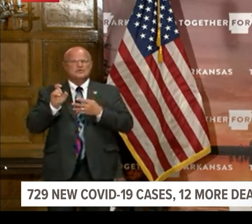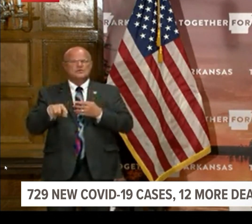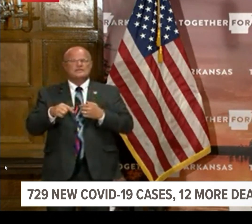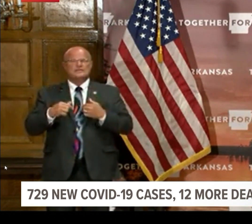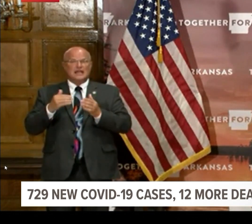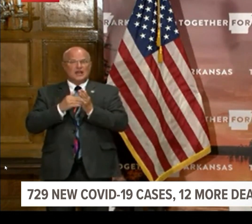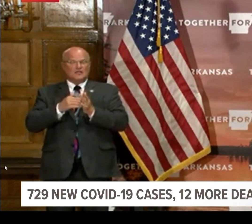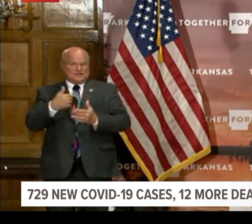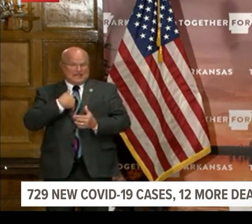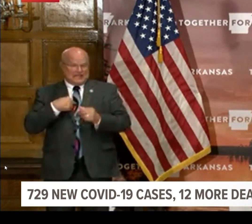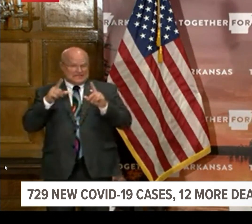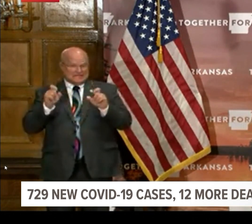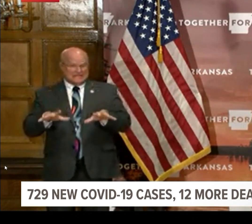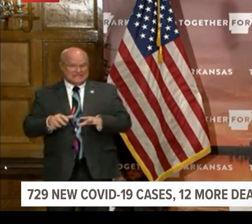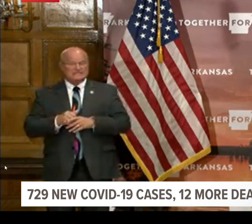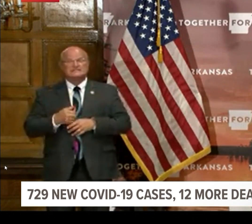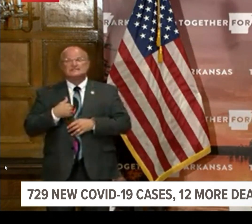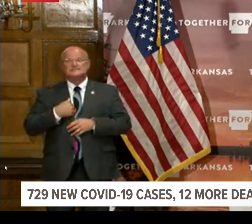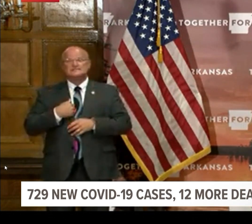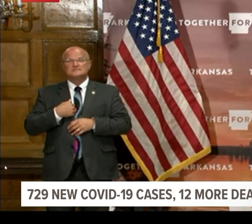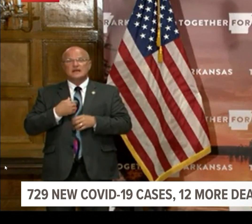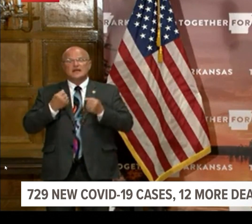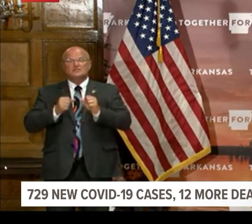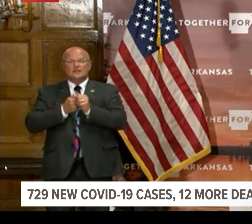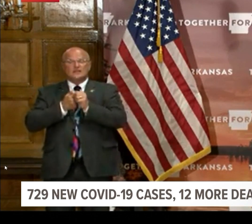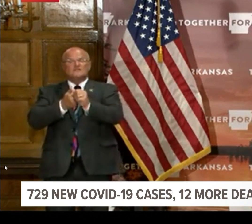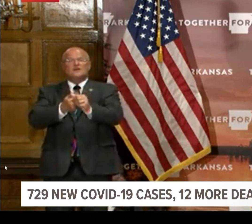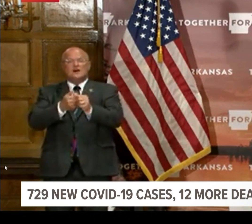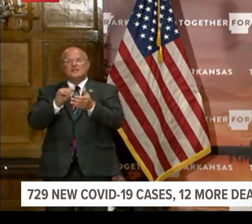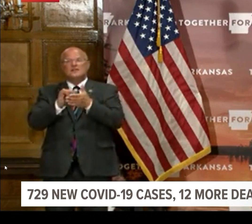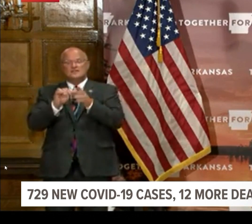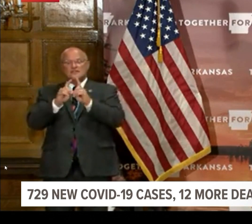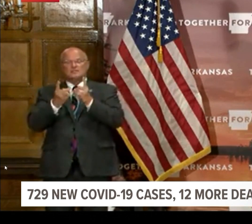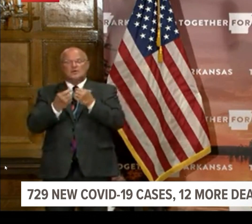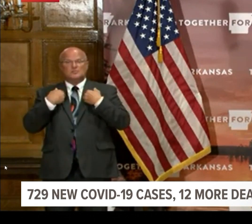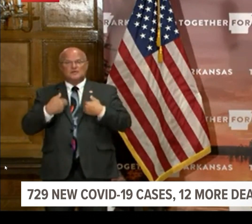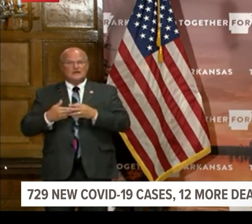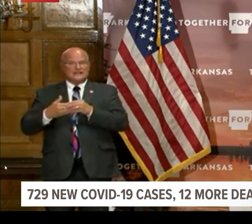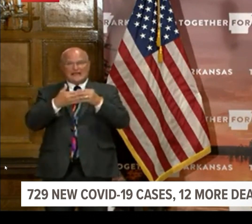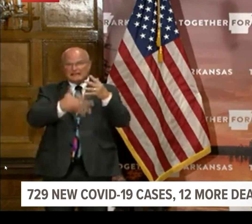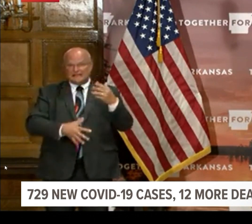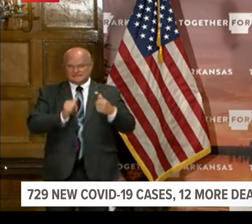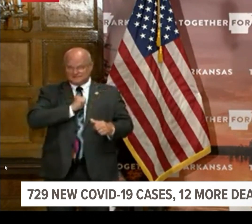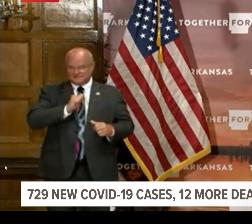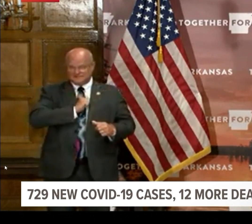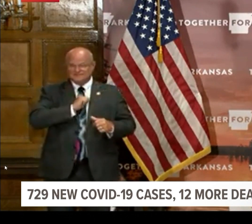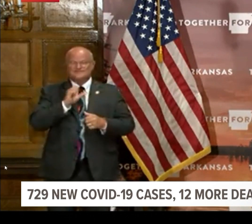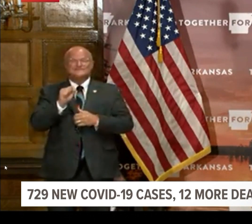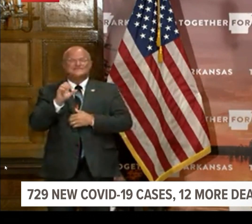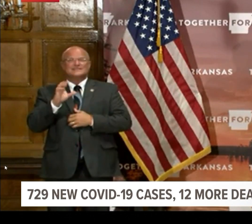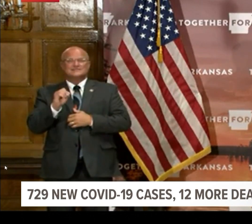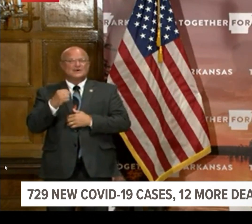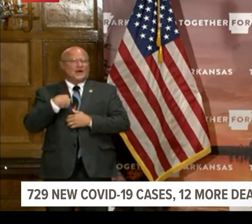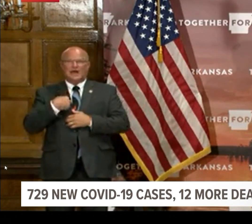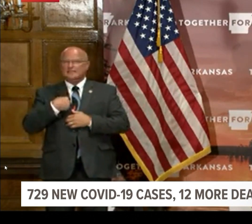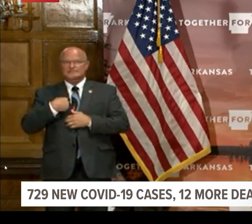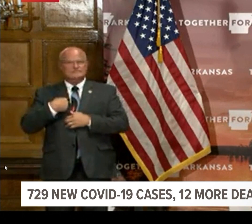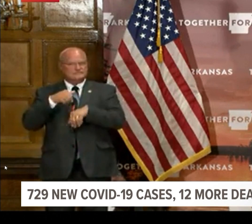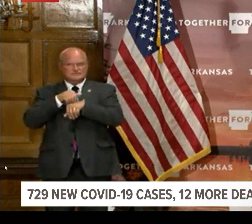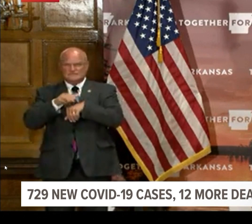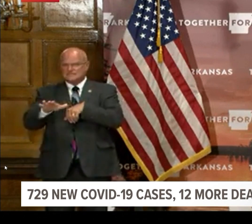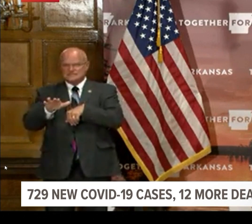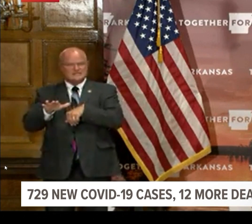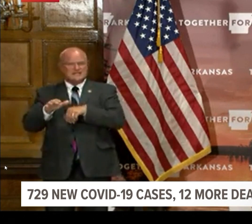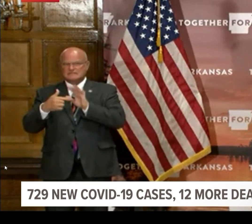is, how often do I get a test? I try to follow the Department of Health guidelines, and so I have not been